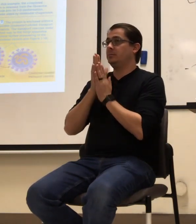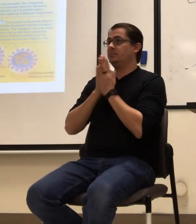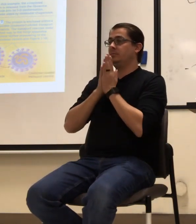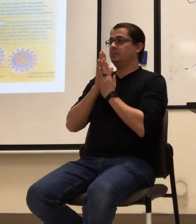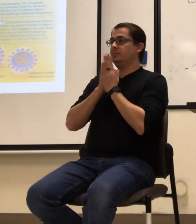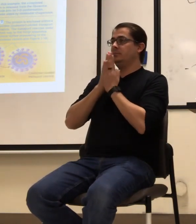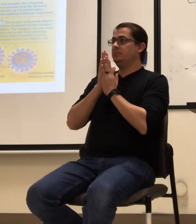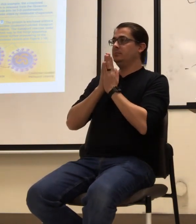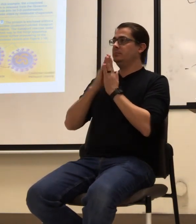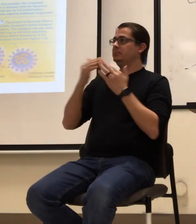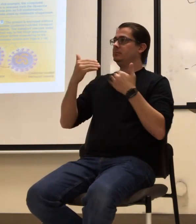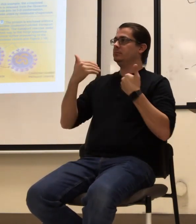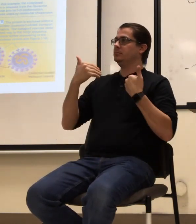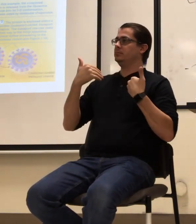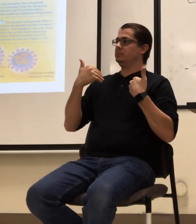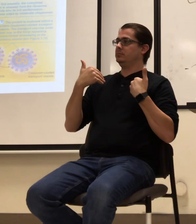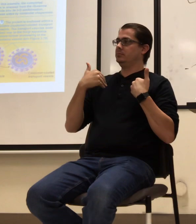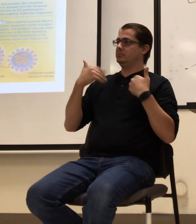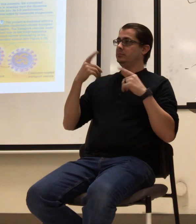has a signal